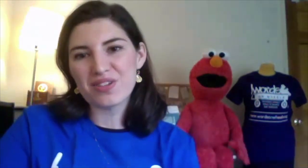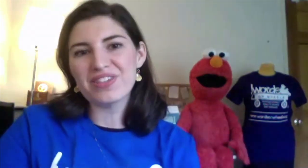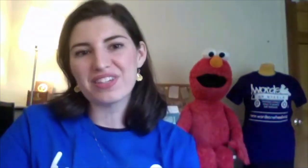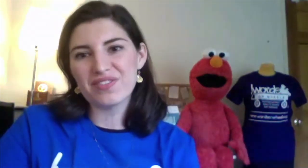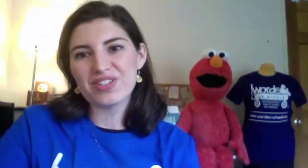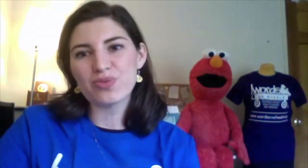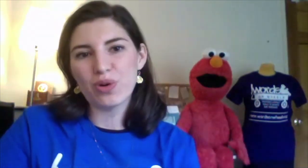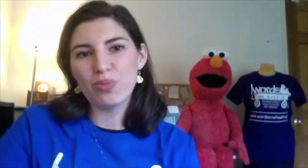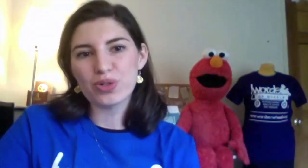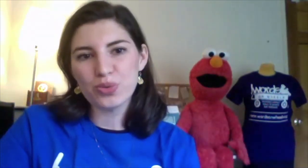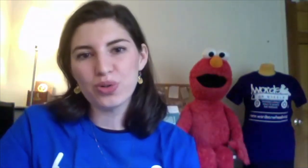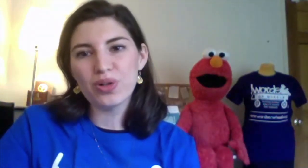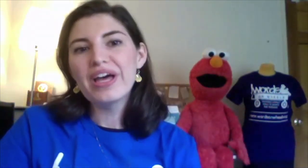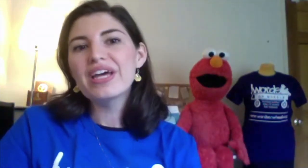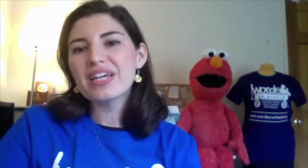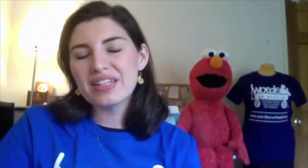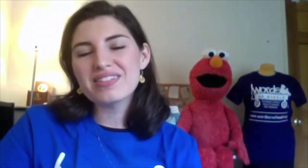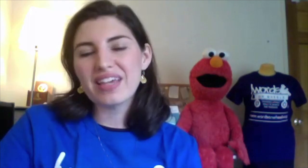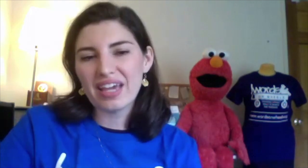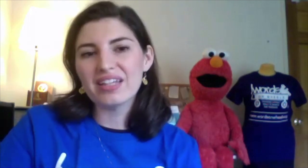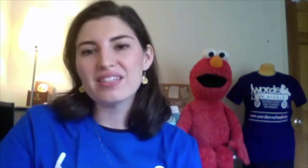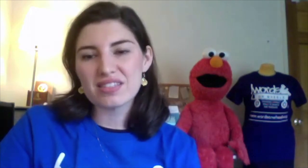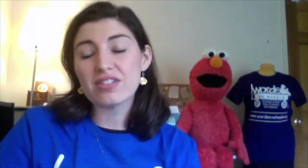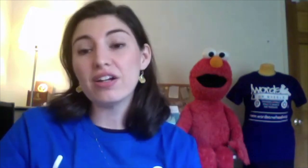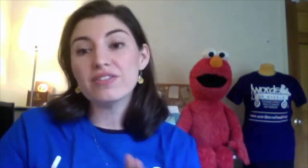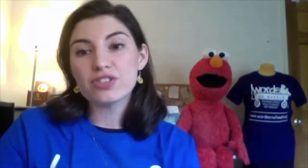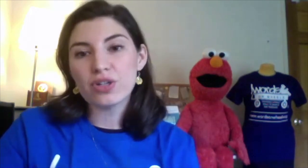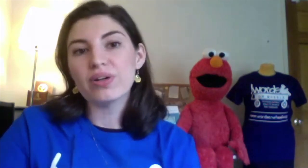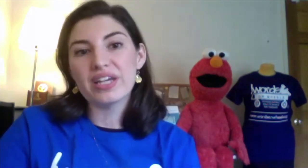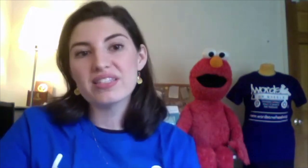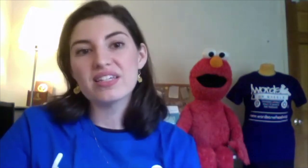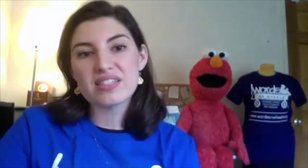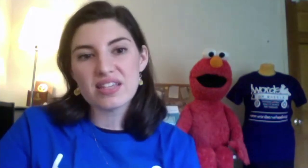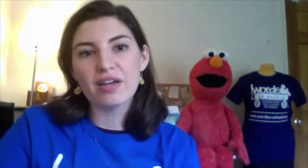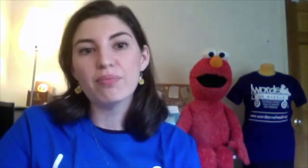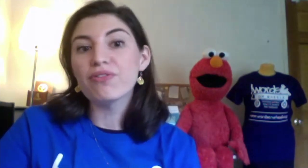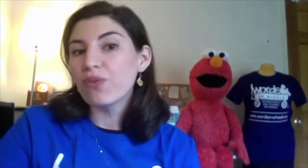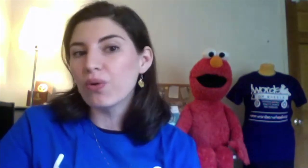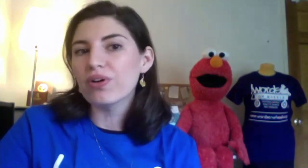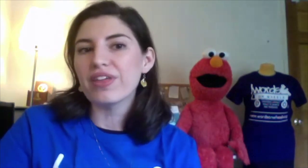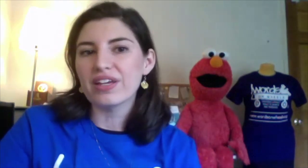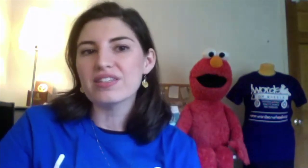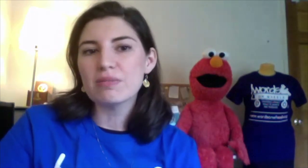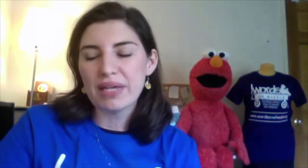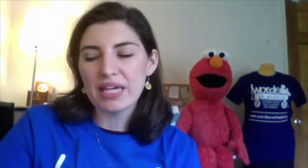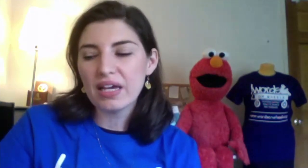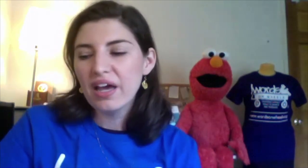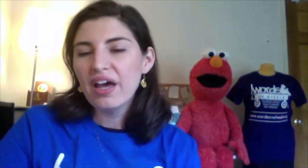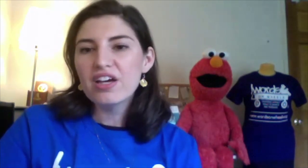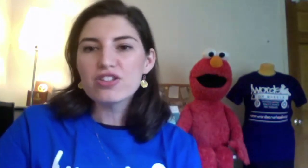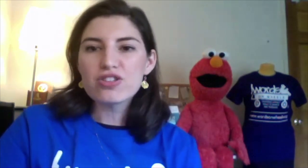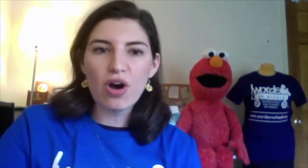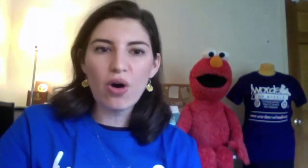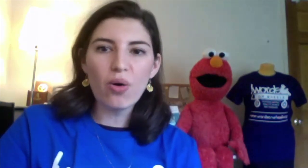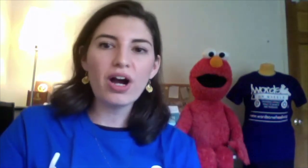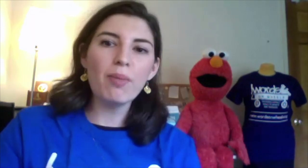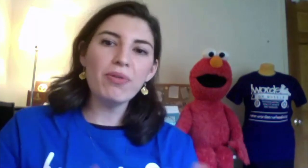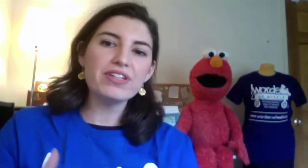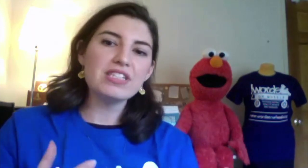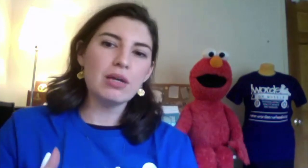gives us one more tool. Studies have shown kids can sign before they can speak. So a couple things to keep in mind when